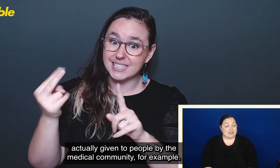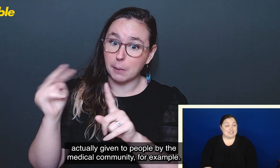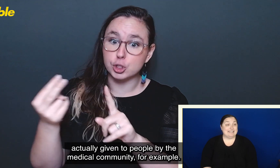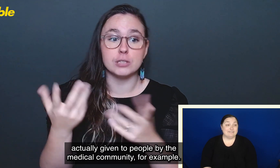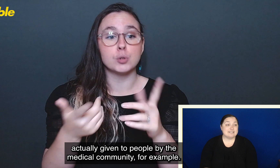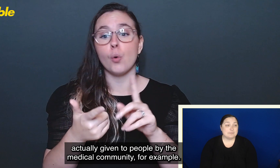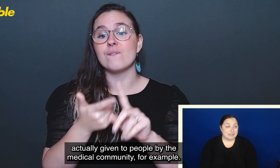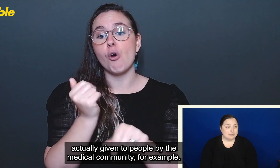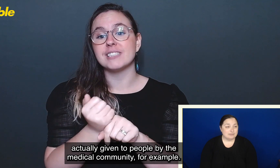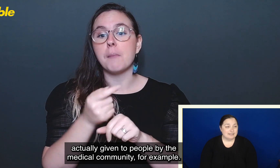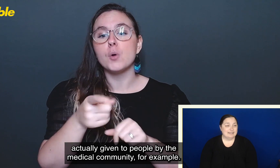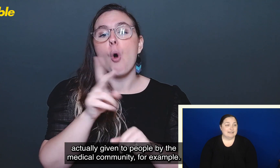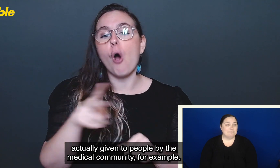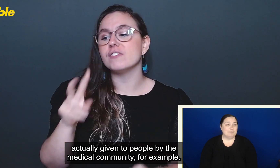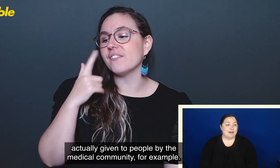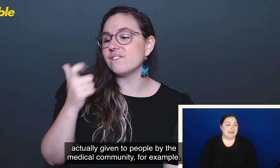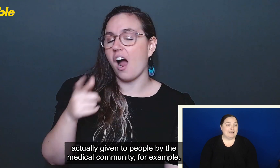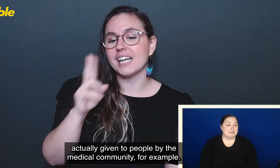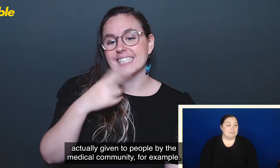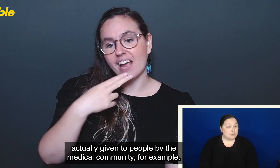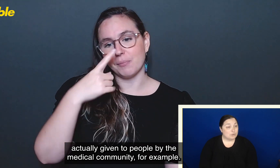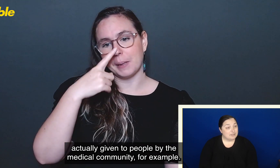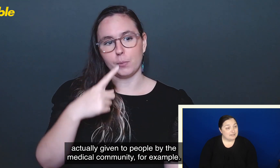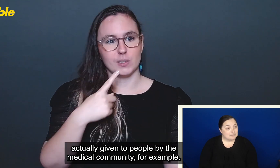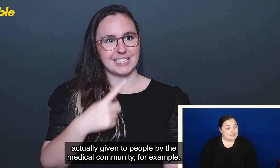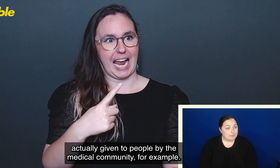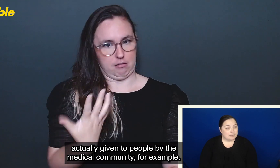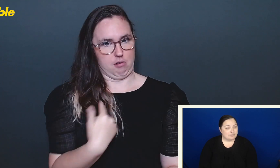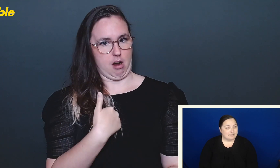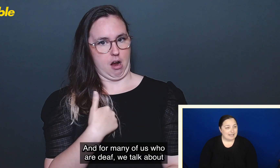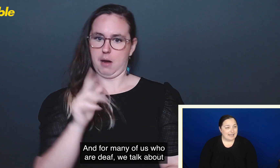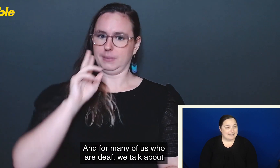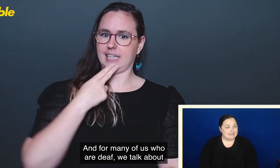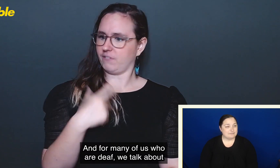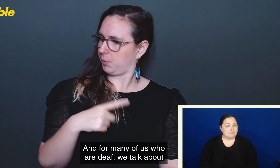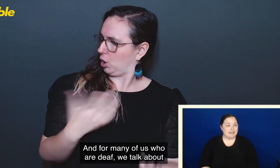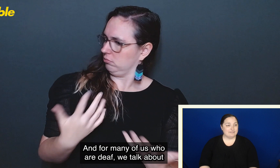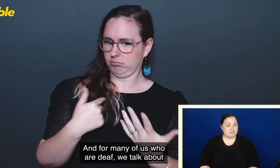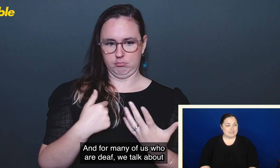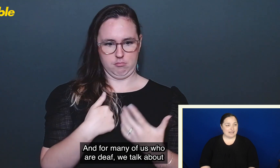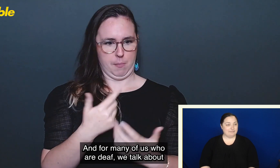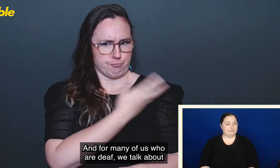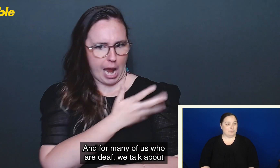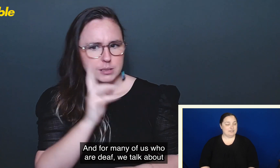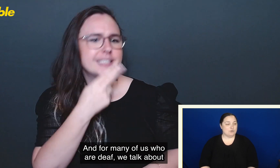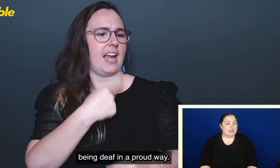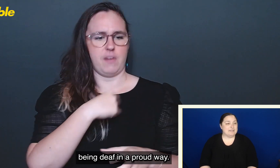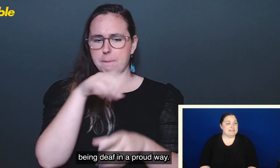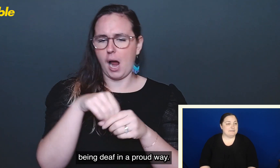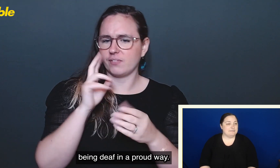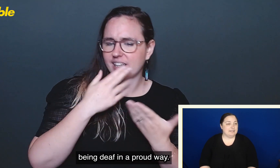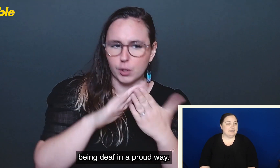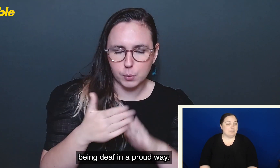labels are actually given to people by the medical community, for example. And for many of us who are deaf, we talk about